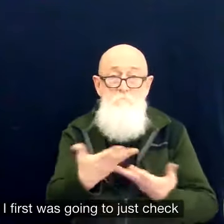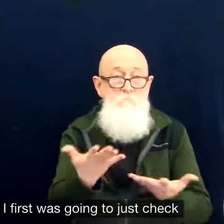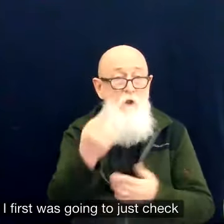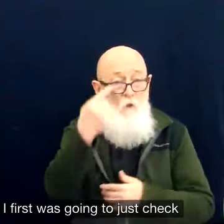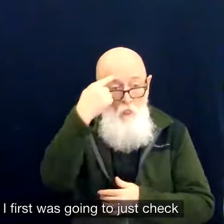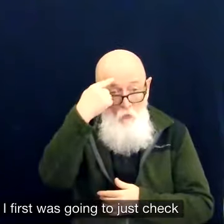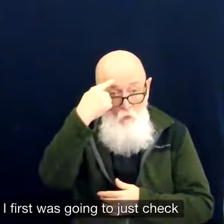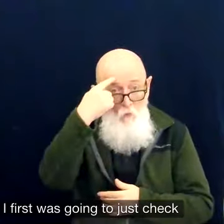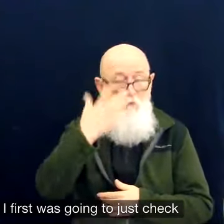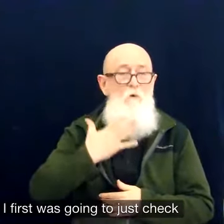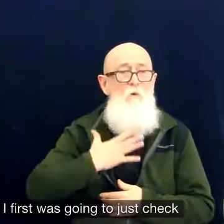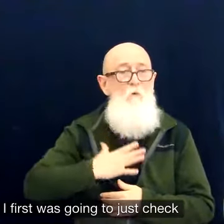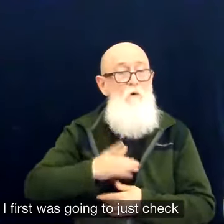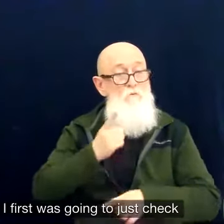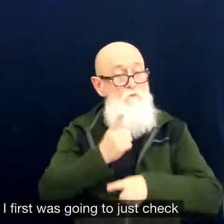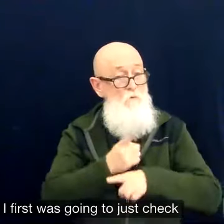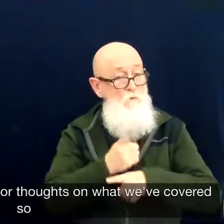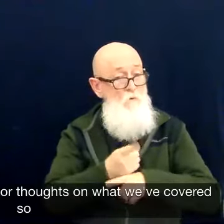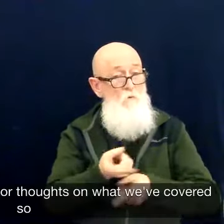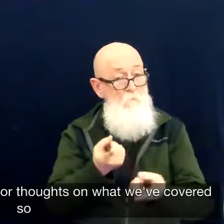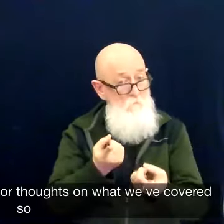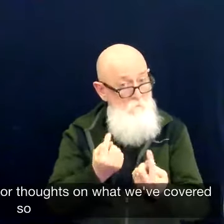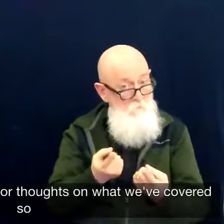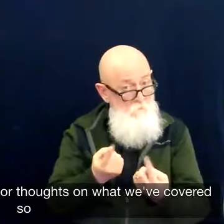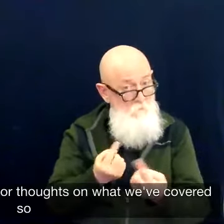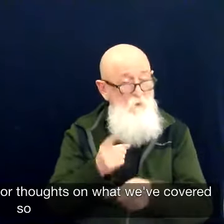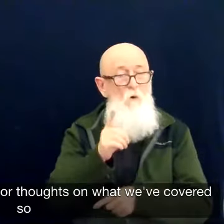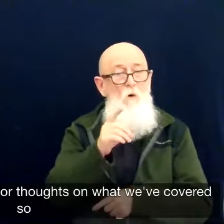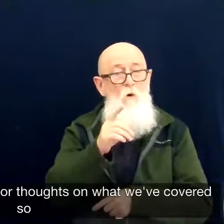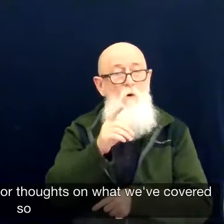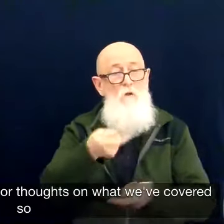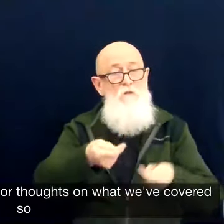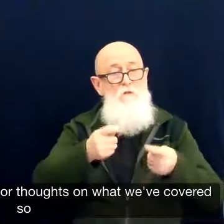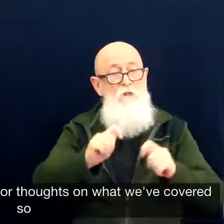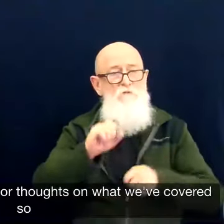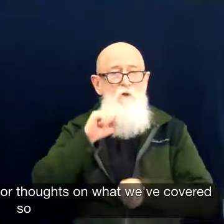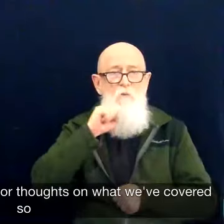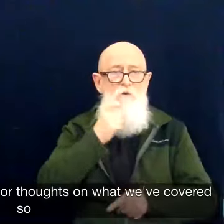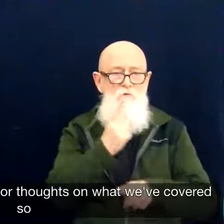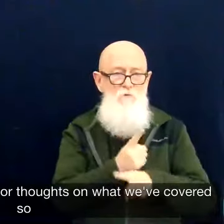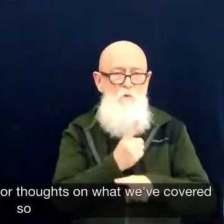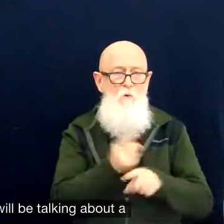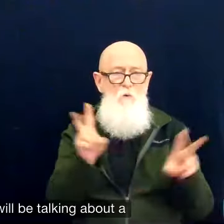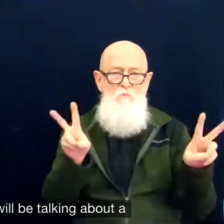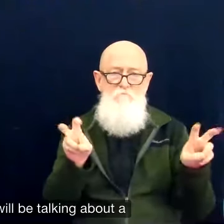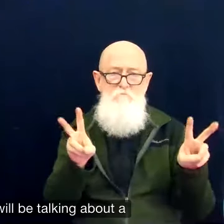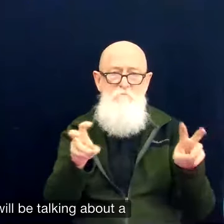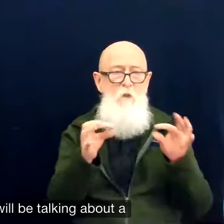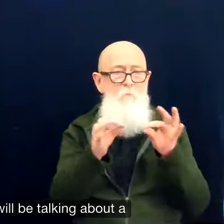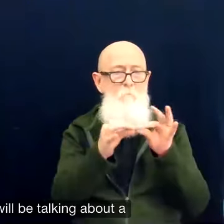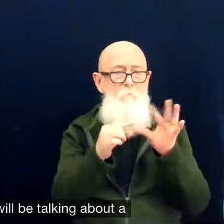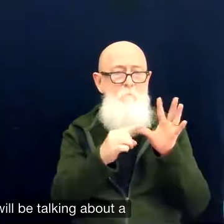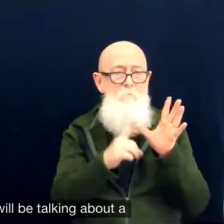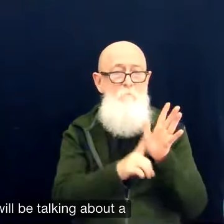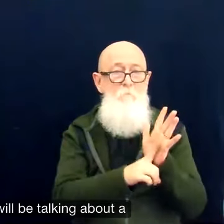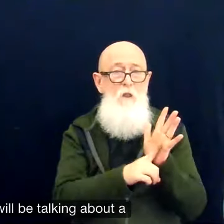so far. Then I'll be talking about a balance wheel, which is another tool